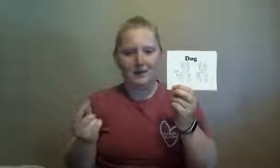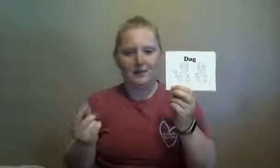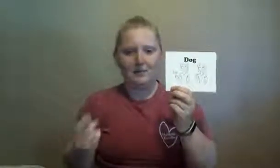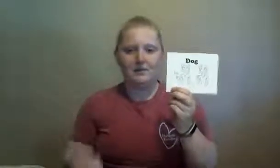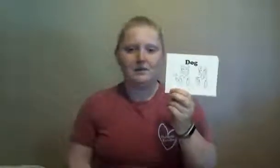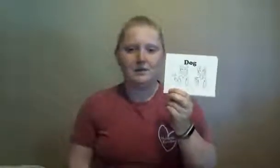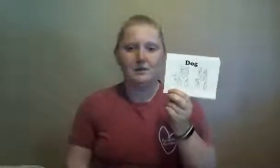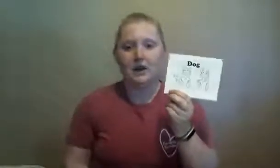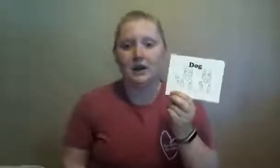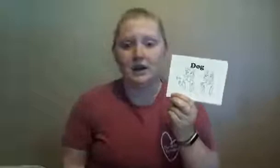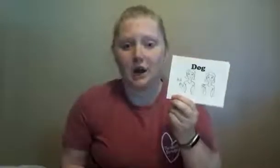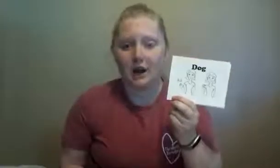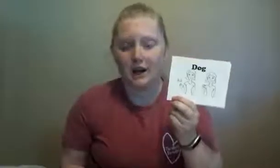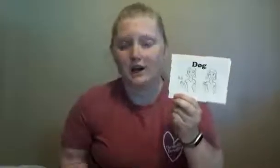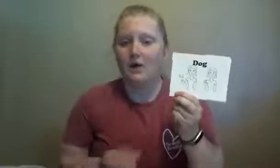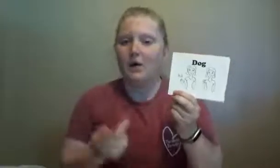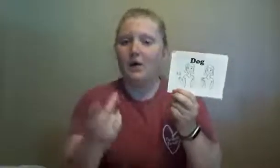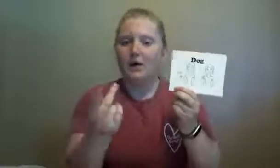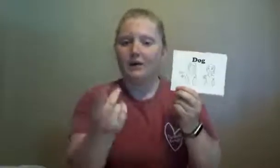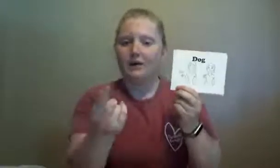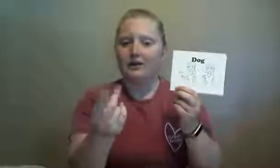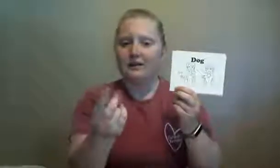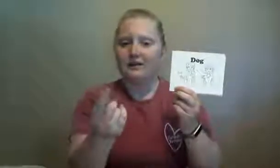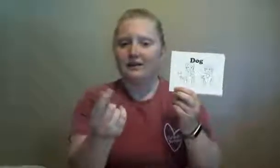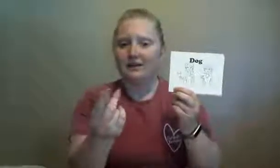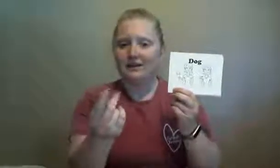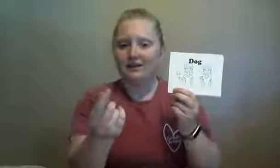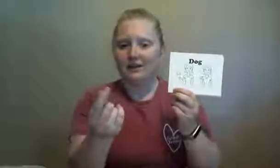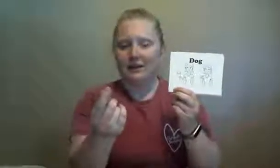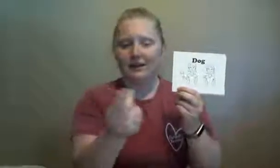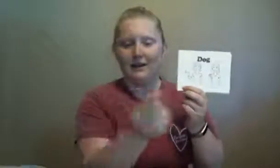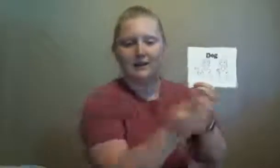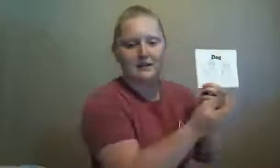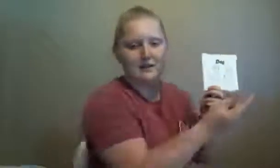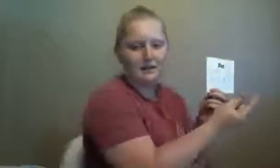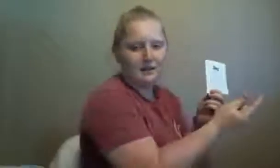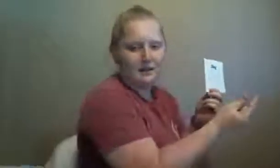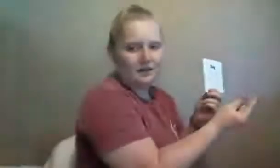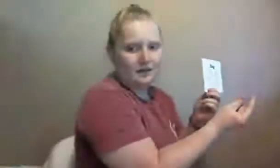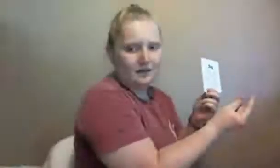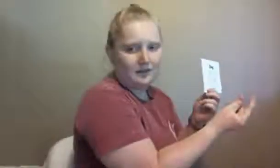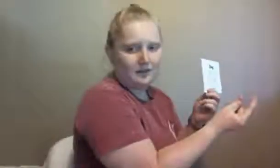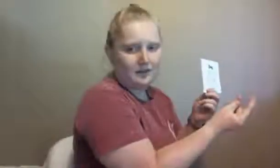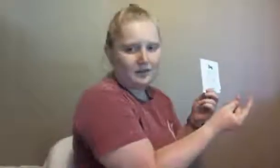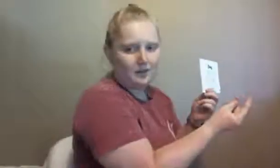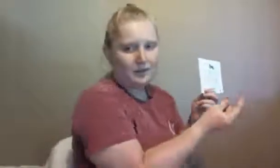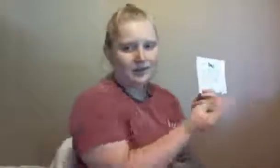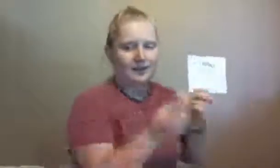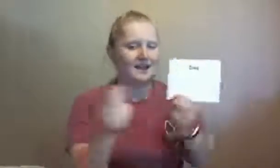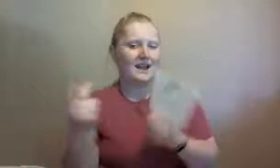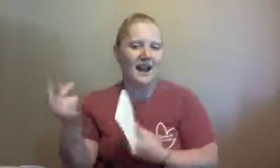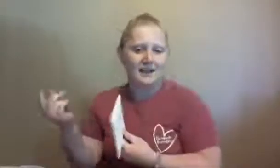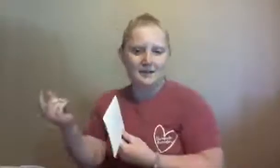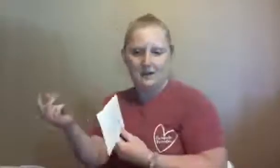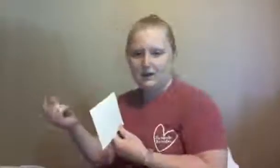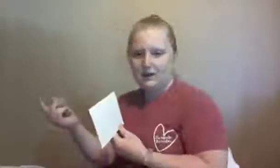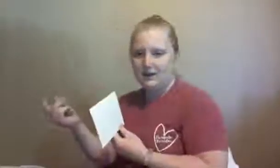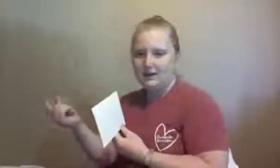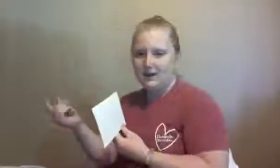you would do calling a dog, or you can just go like this, which is the sign I typically use because